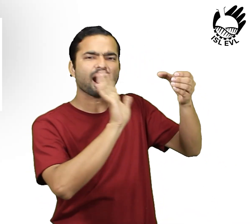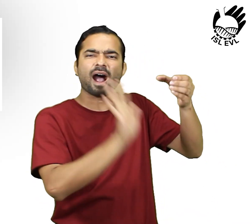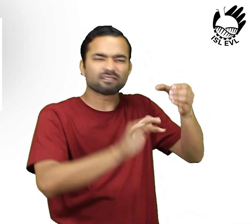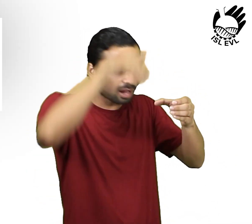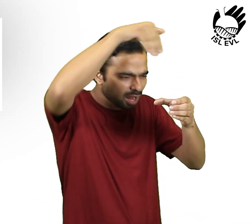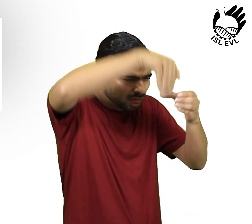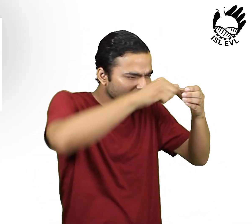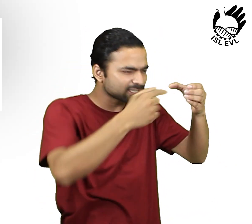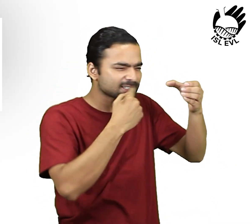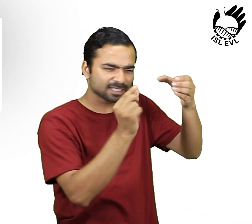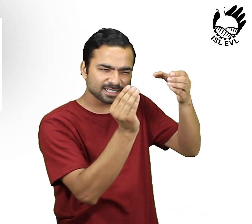and potassium nitrate,